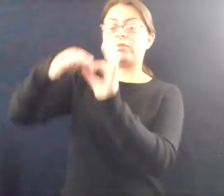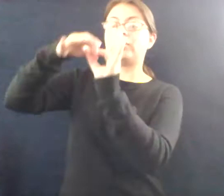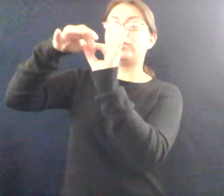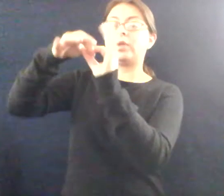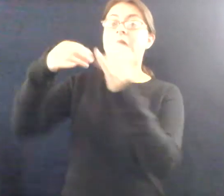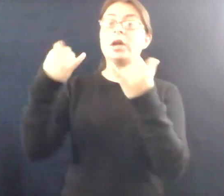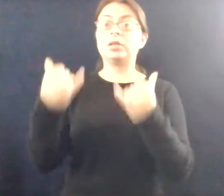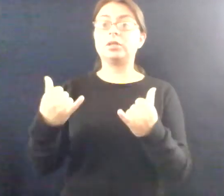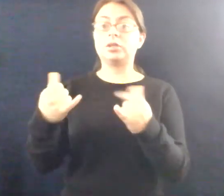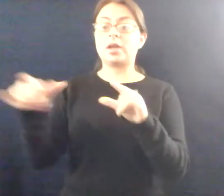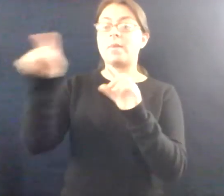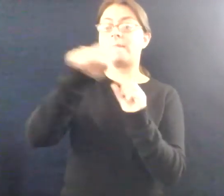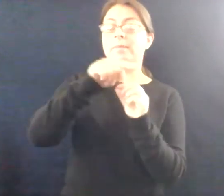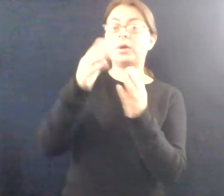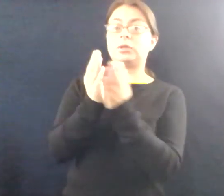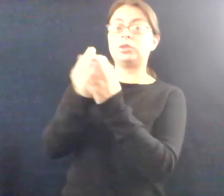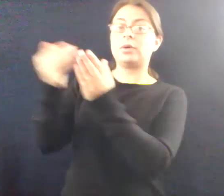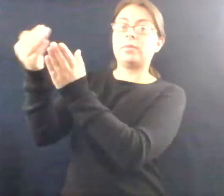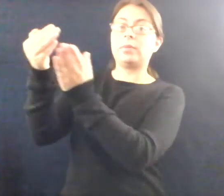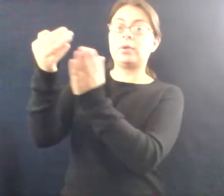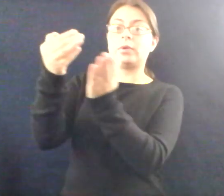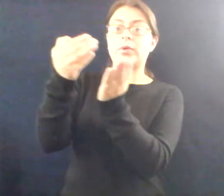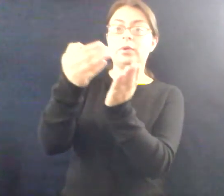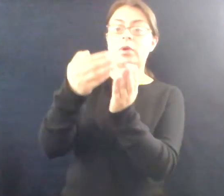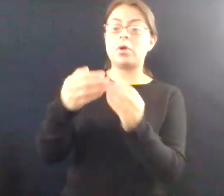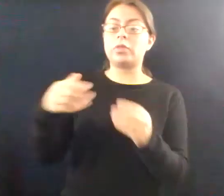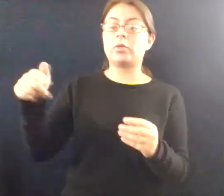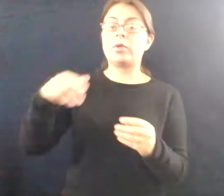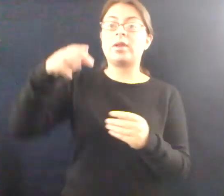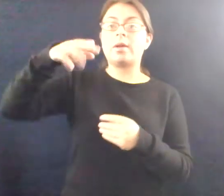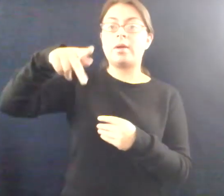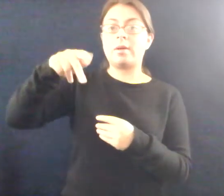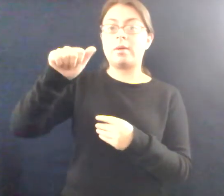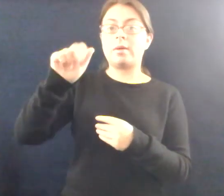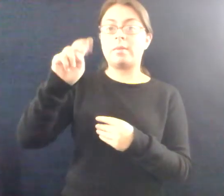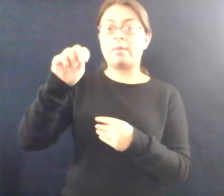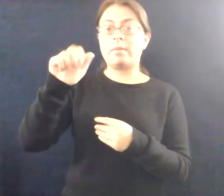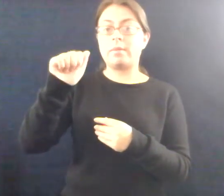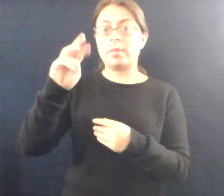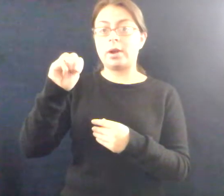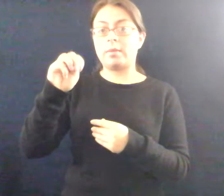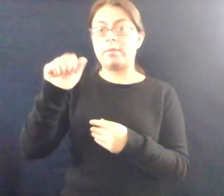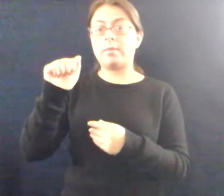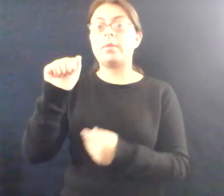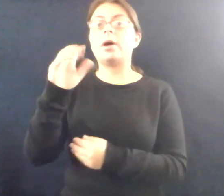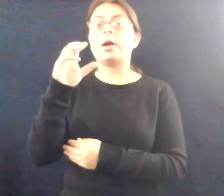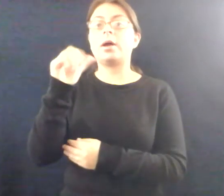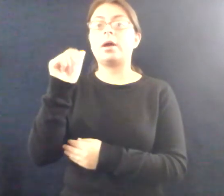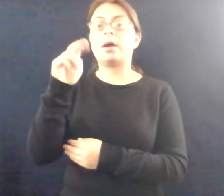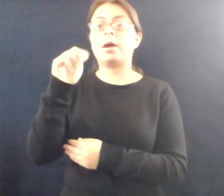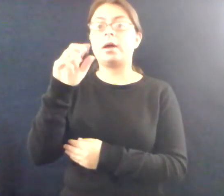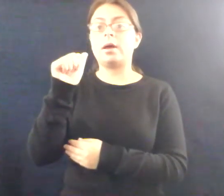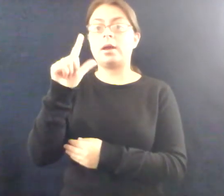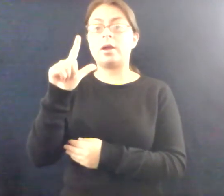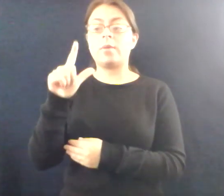across the isthmus through the Panama Canal, but in gold rush days, there was no way for ships to